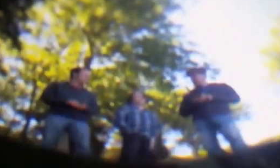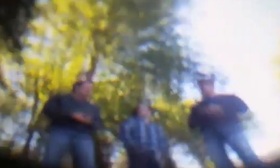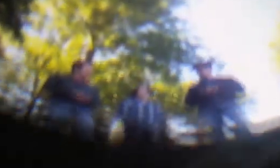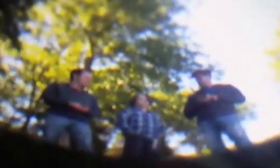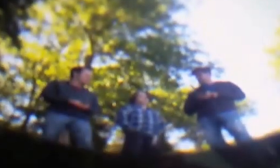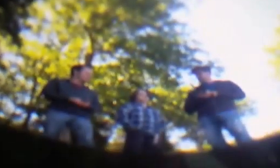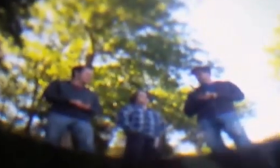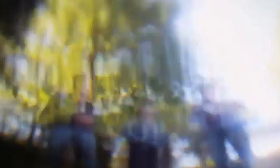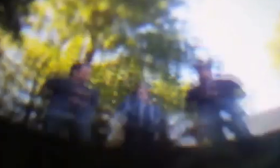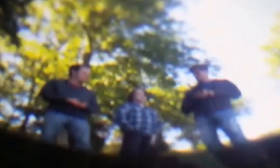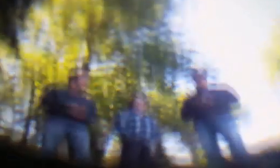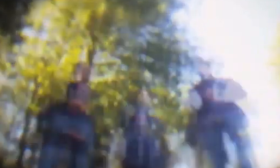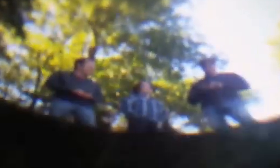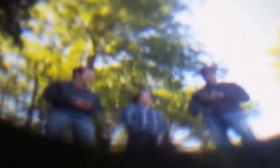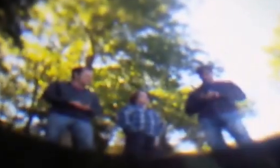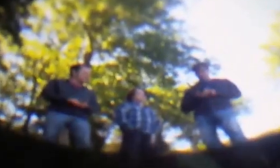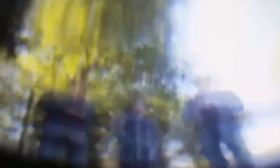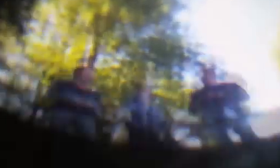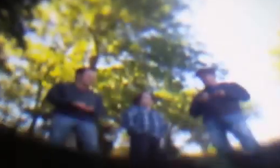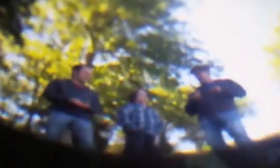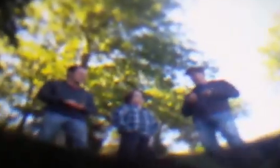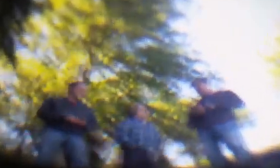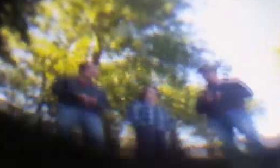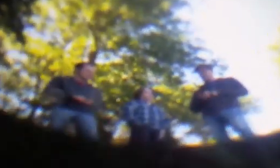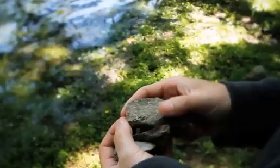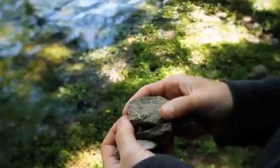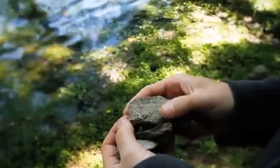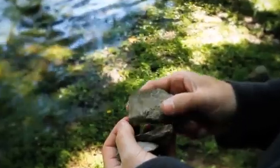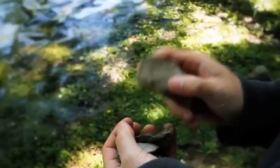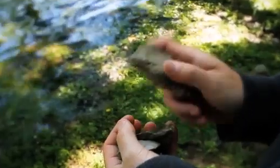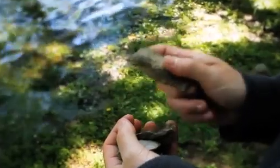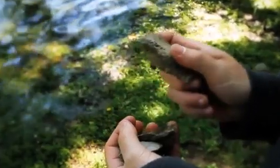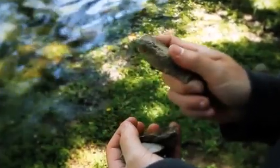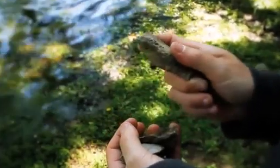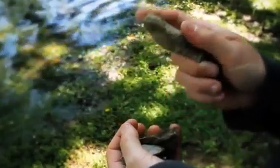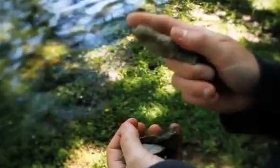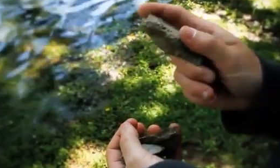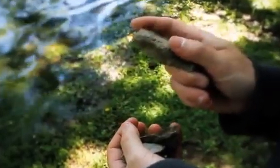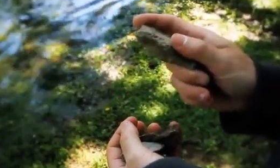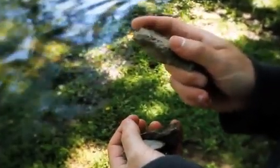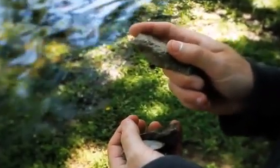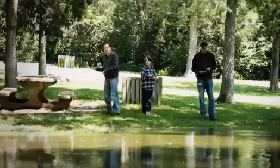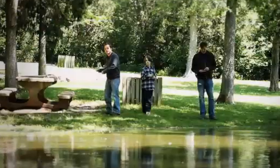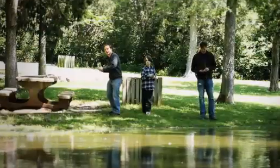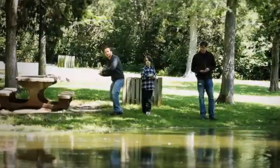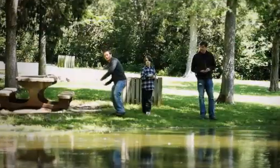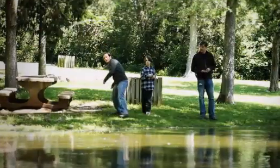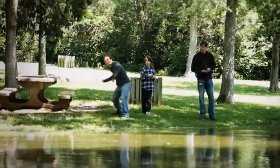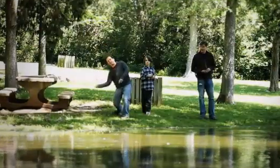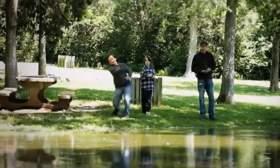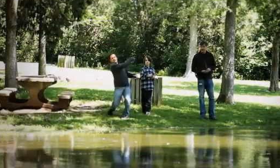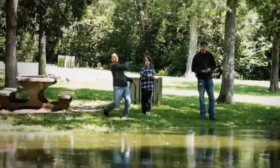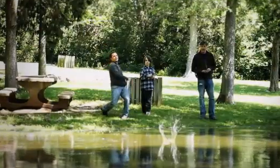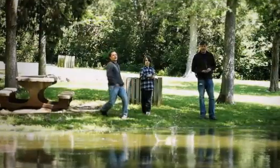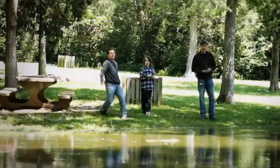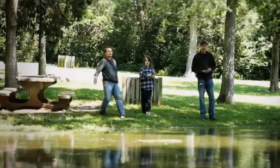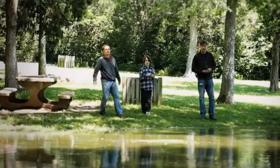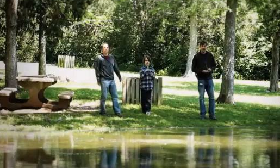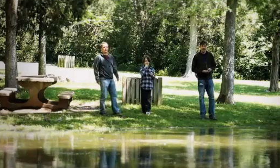done. Sure. So this one here, this one's for remembering a great friend.